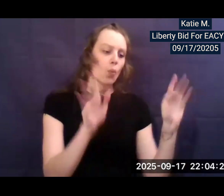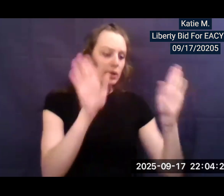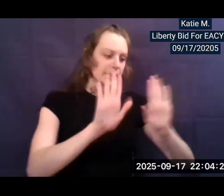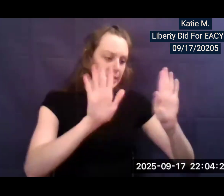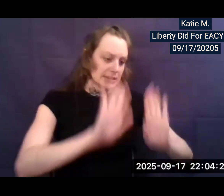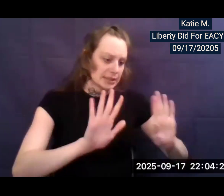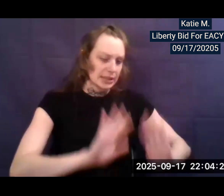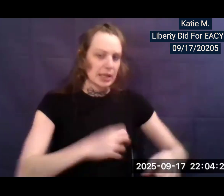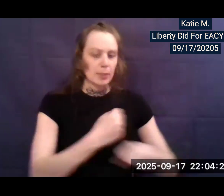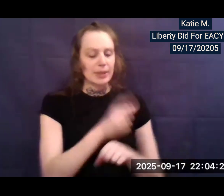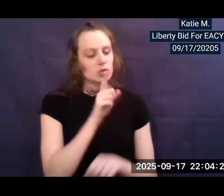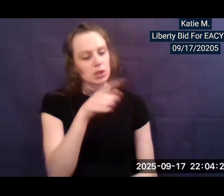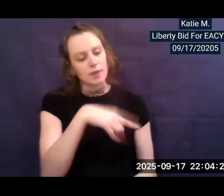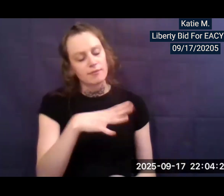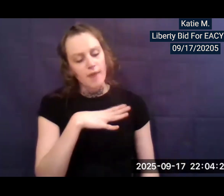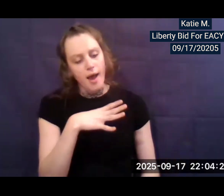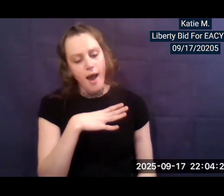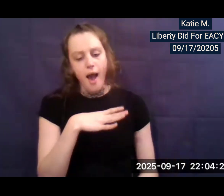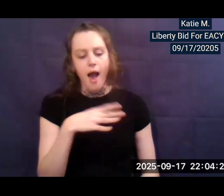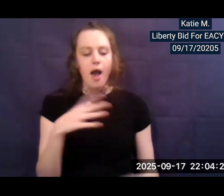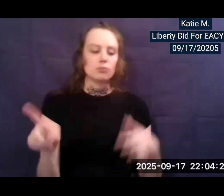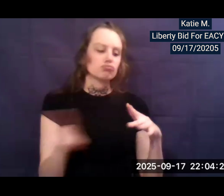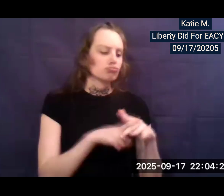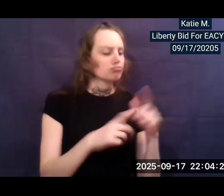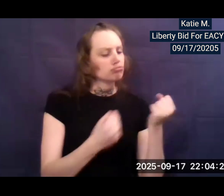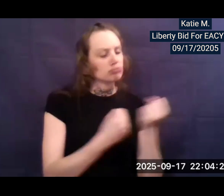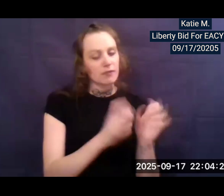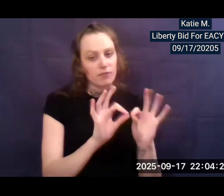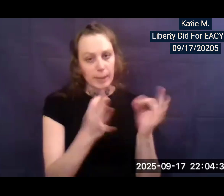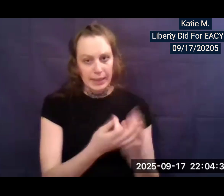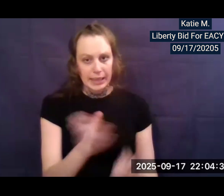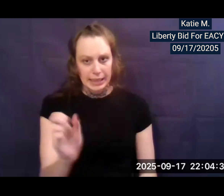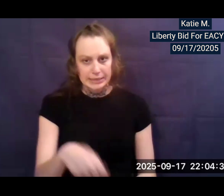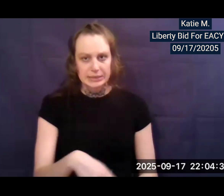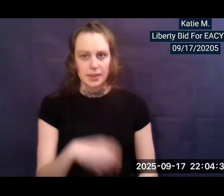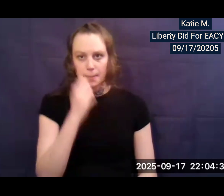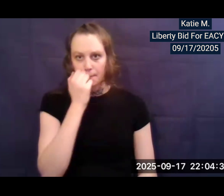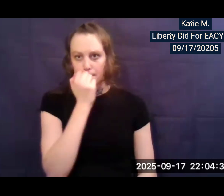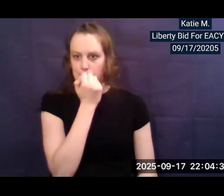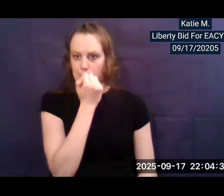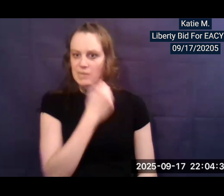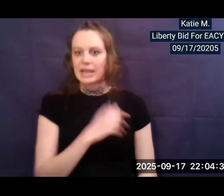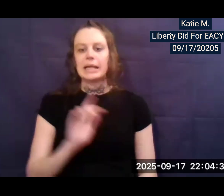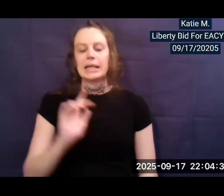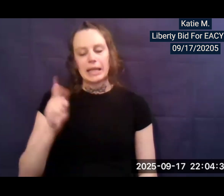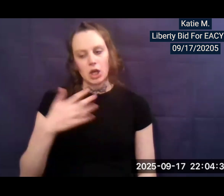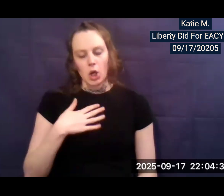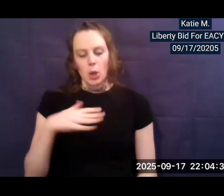I was able to show up for my family. And then we did end up also losing my aunt, my dad's only sister.